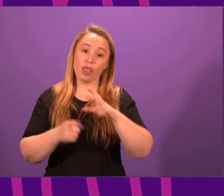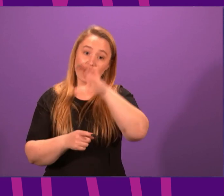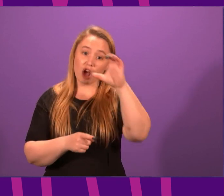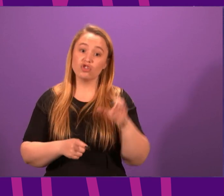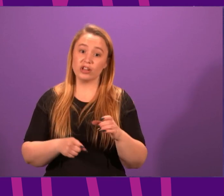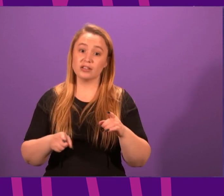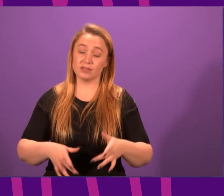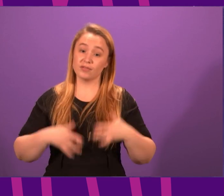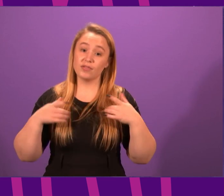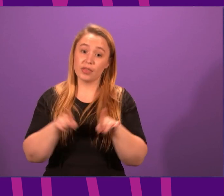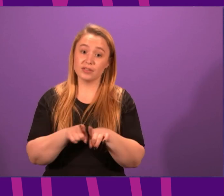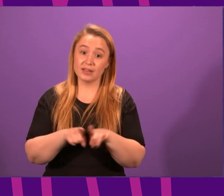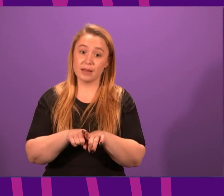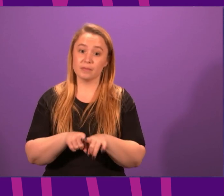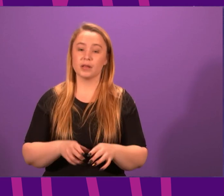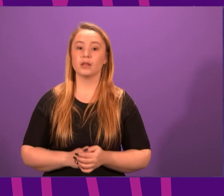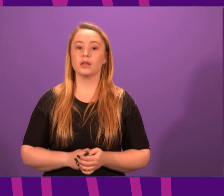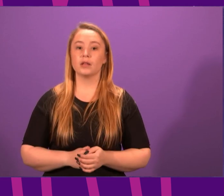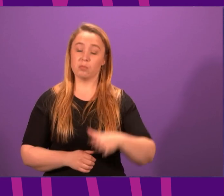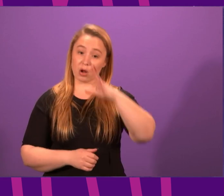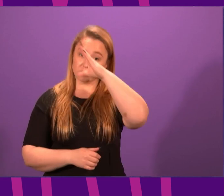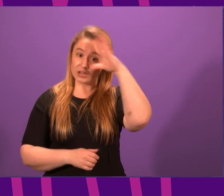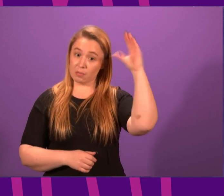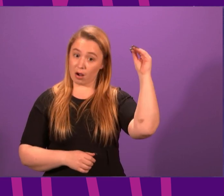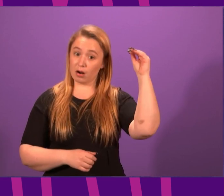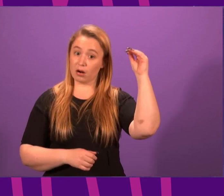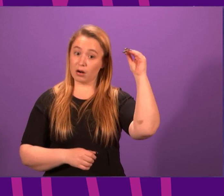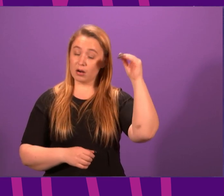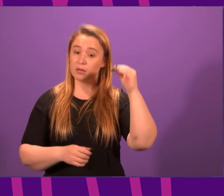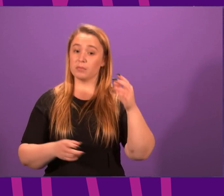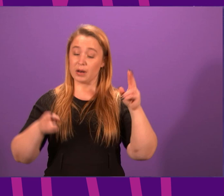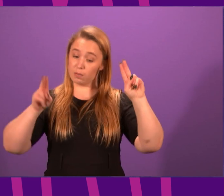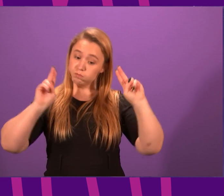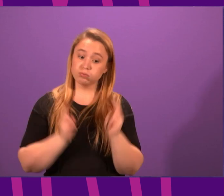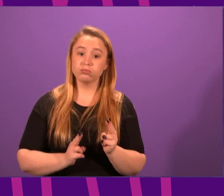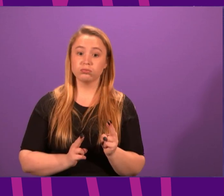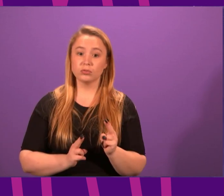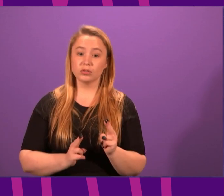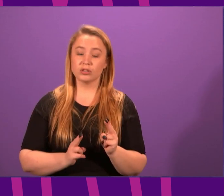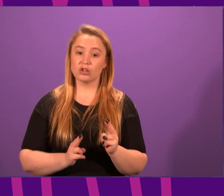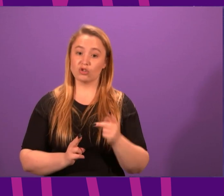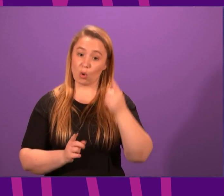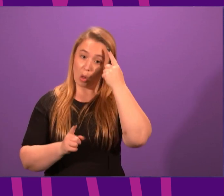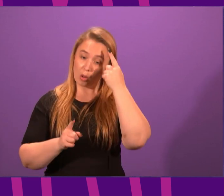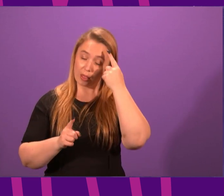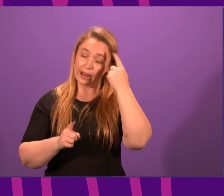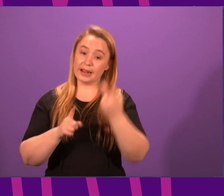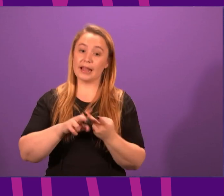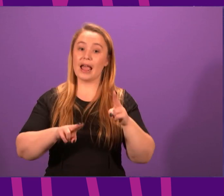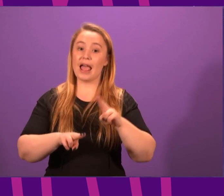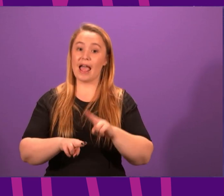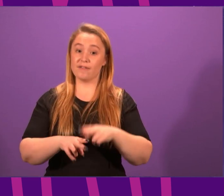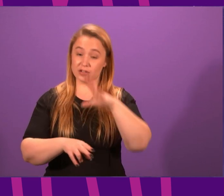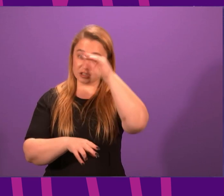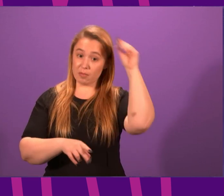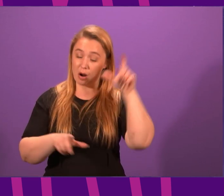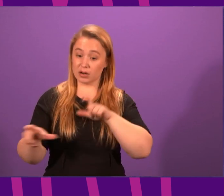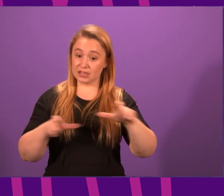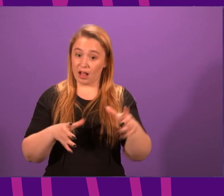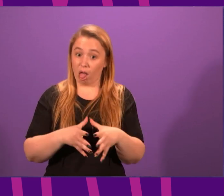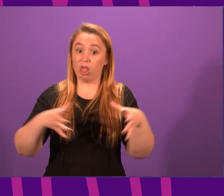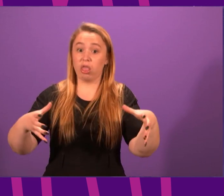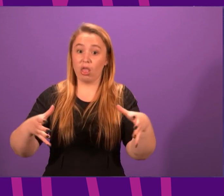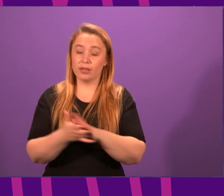had we not suppressed so firmly in the summer months, we would be in a much more challenging situation right now. We do